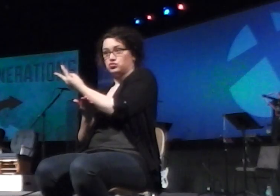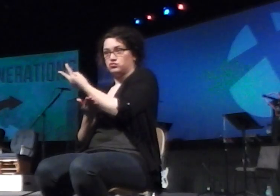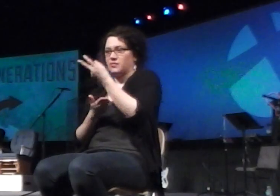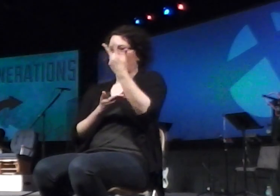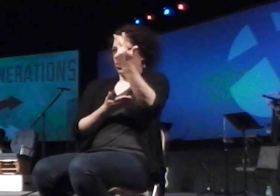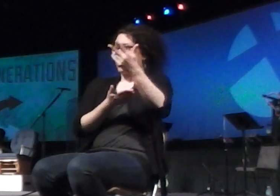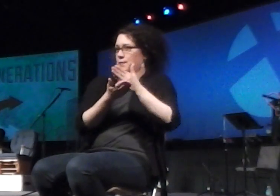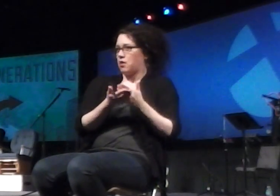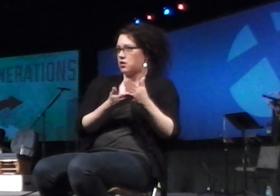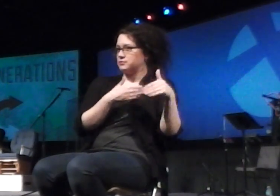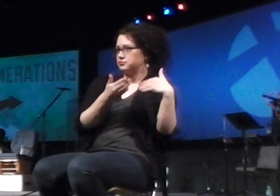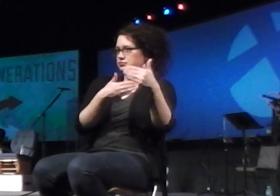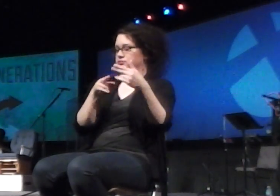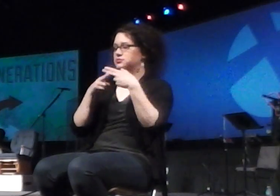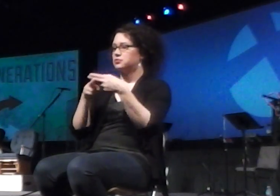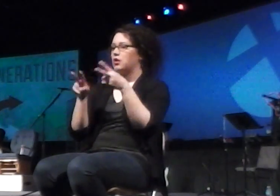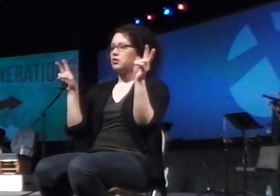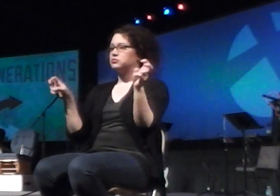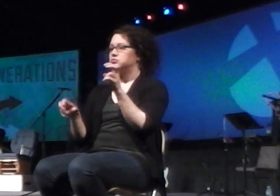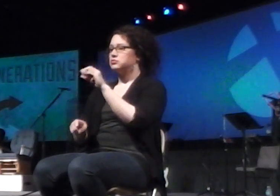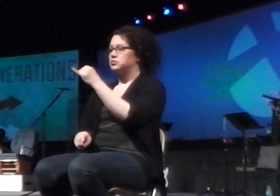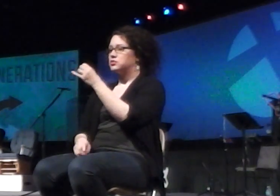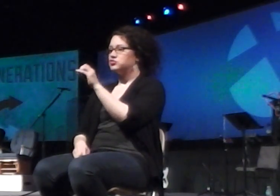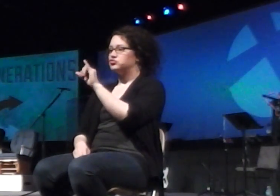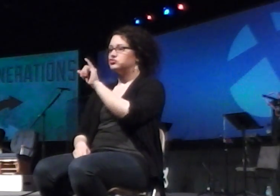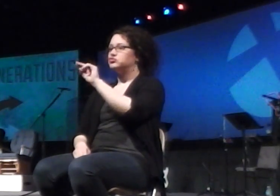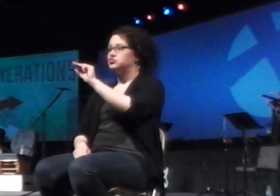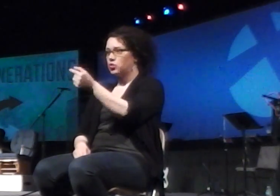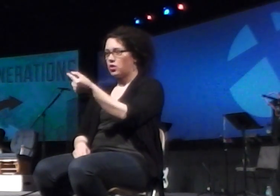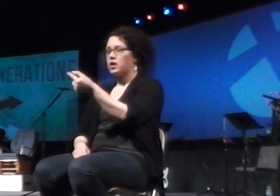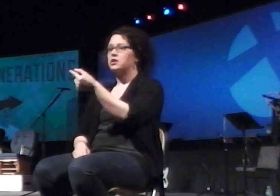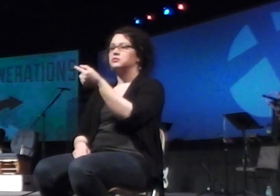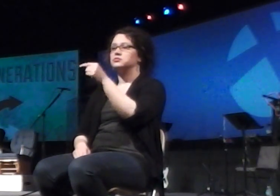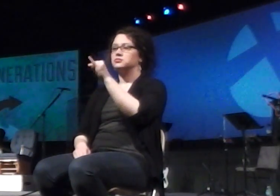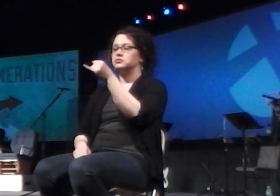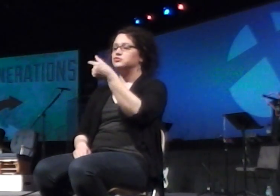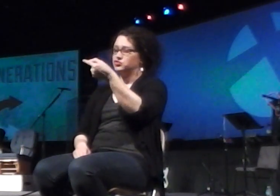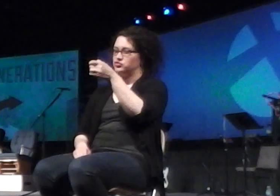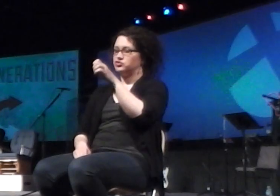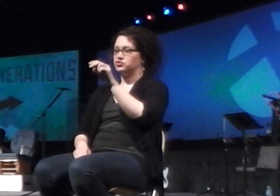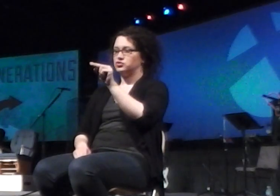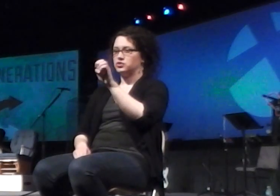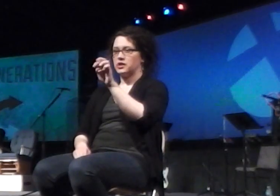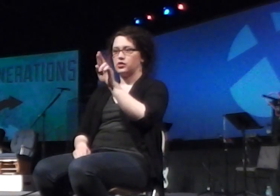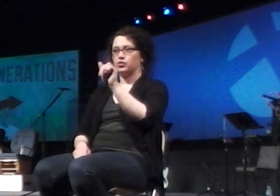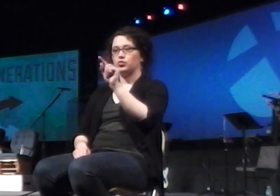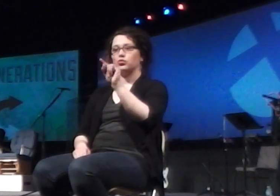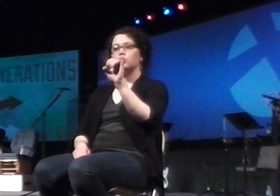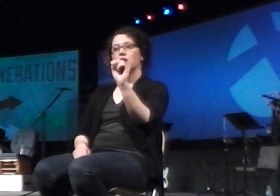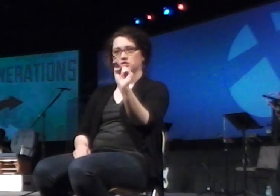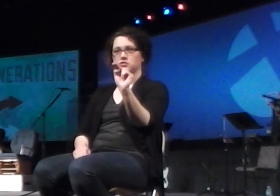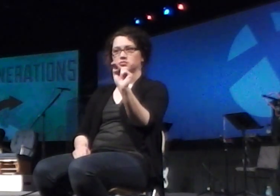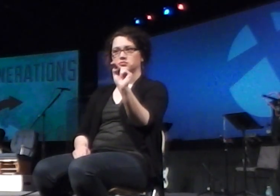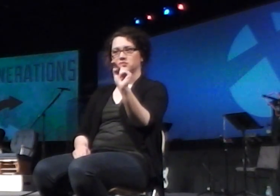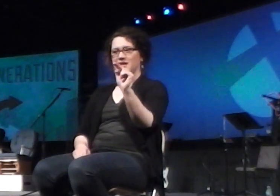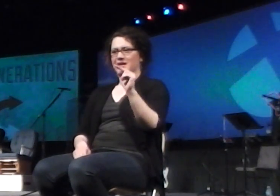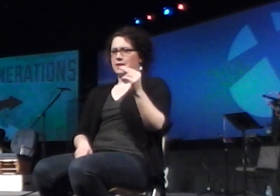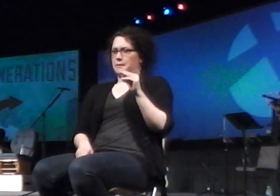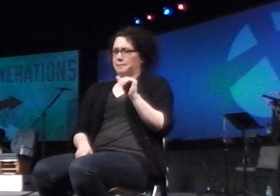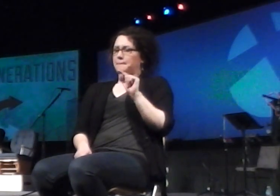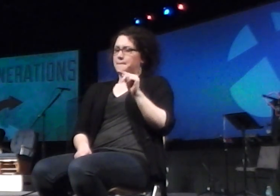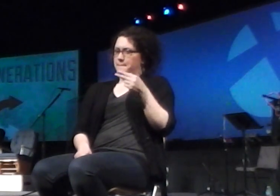Join Generations. And it's based actually off of a book that Matthew wrote about our church being intergenerational.